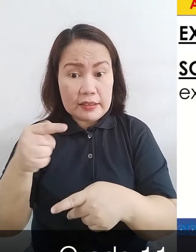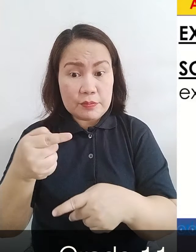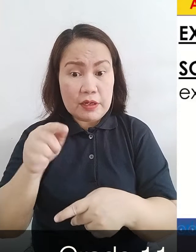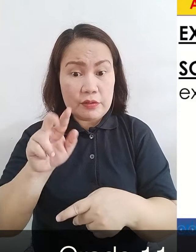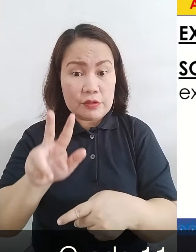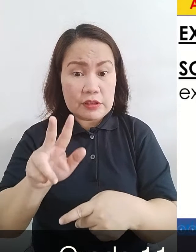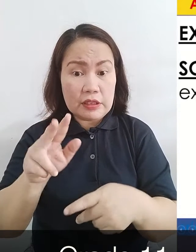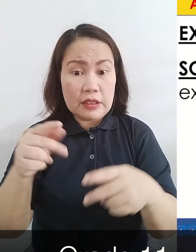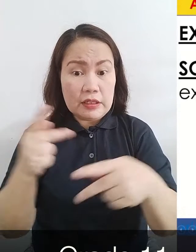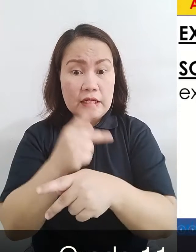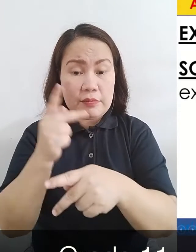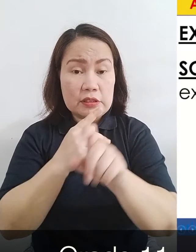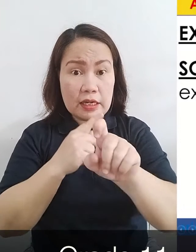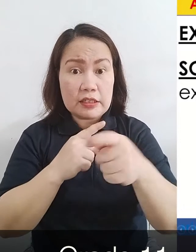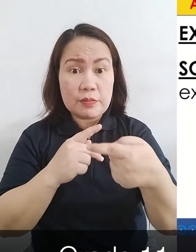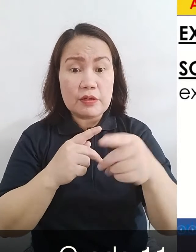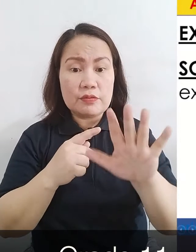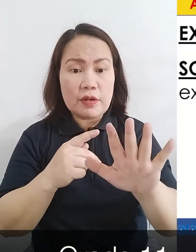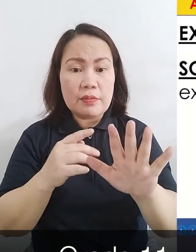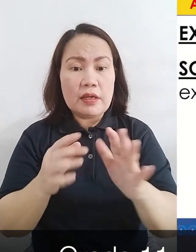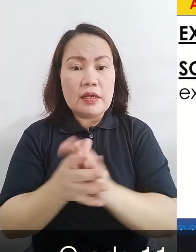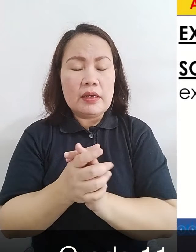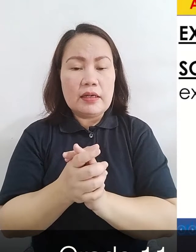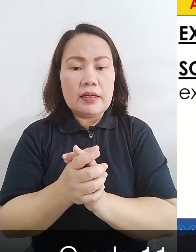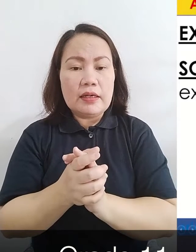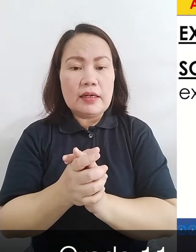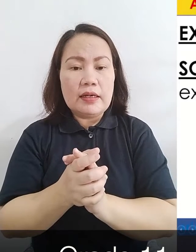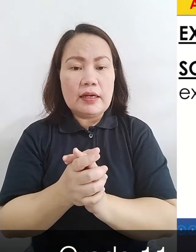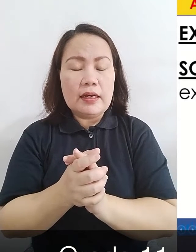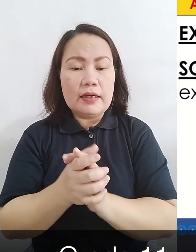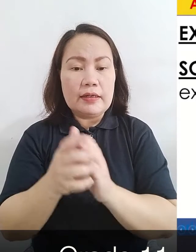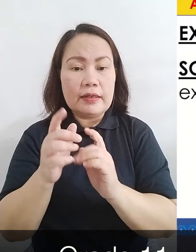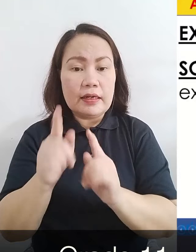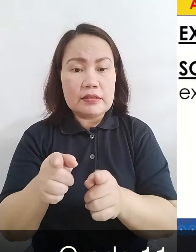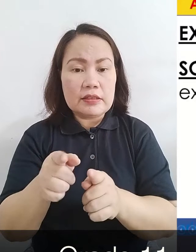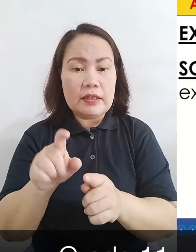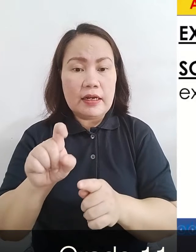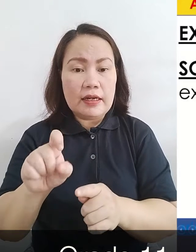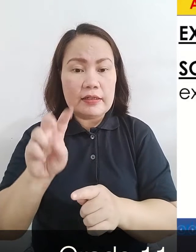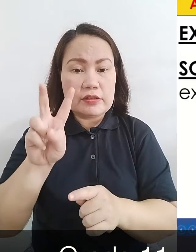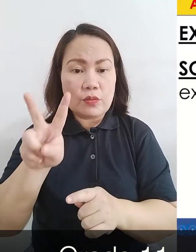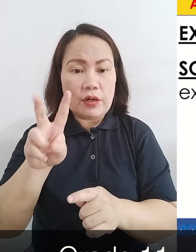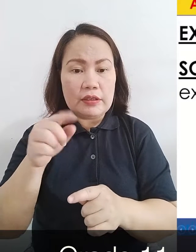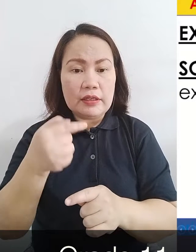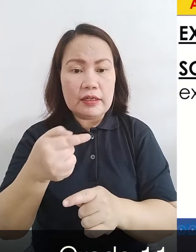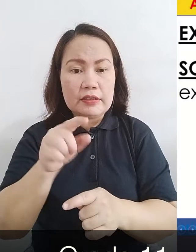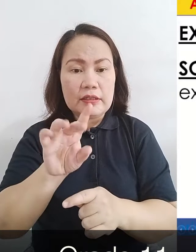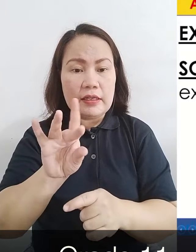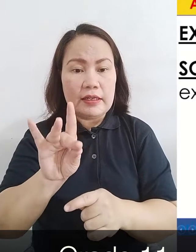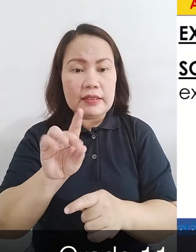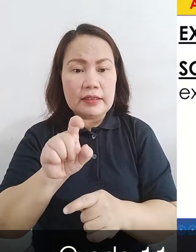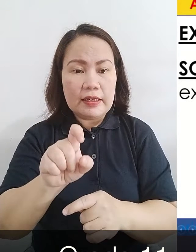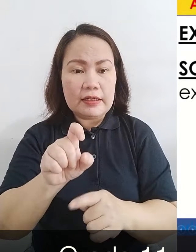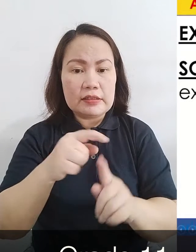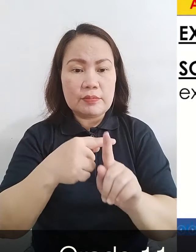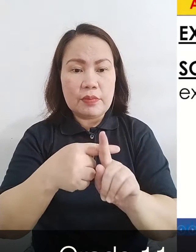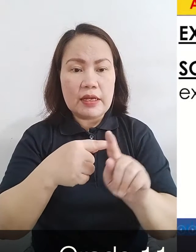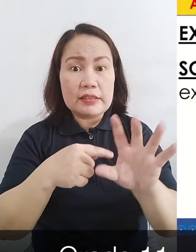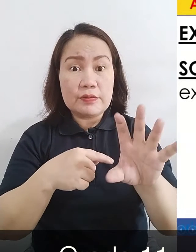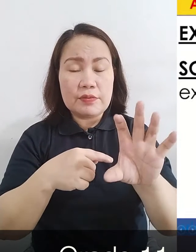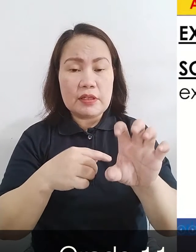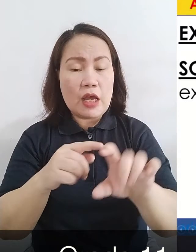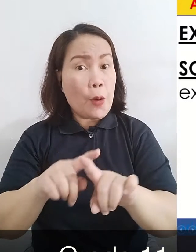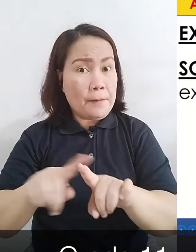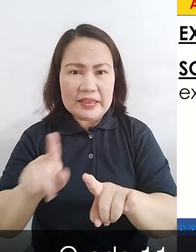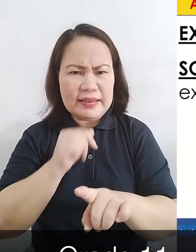minus 8x plus 15. Pero wag na muna natin expand yung x minus 10, x minus 5.